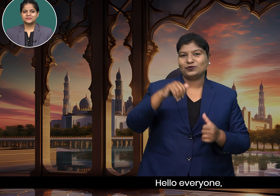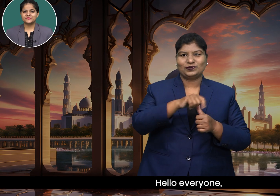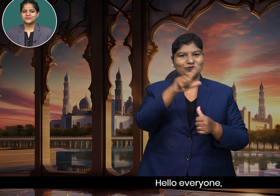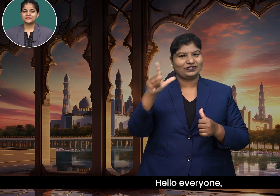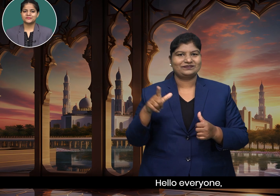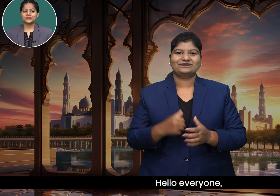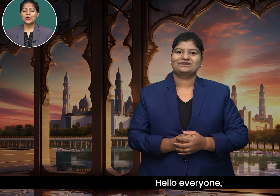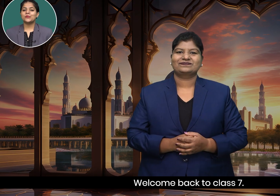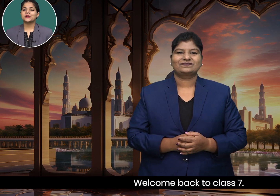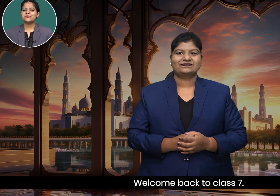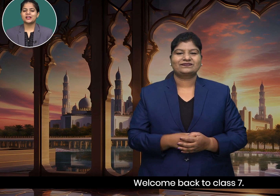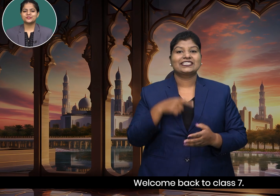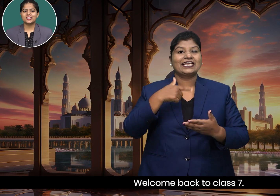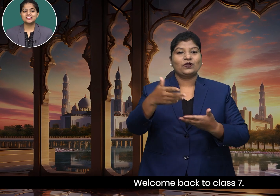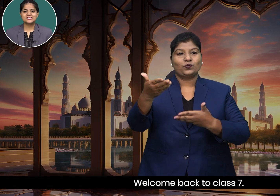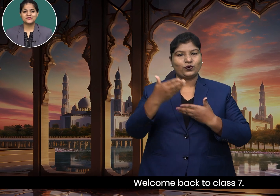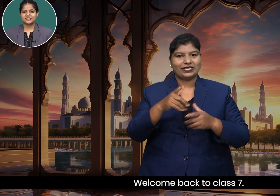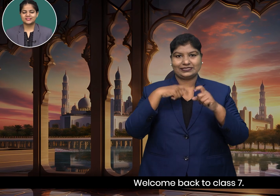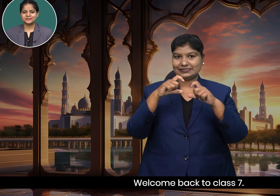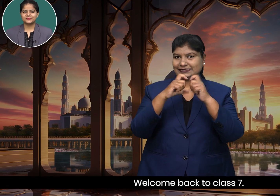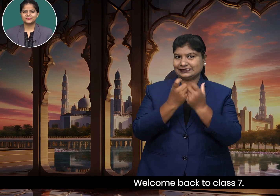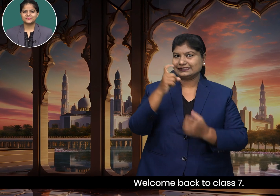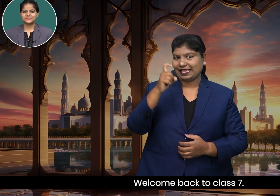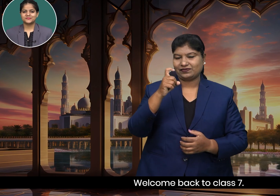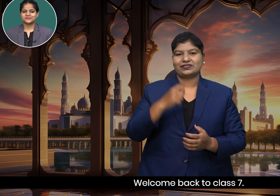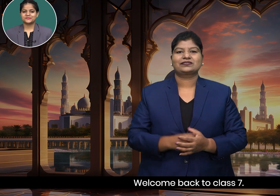everyone. Welcome back to class 7th.